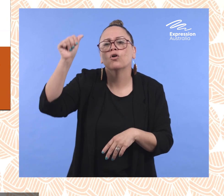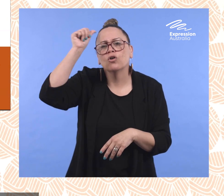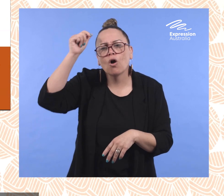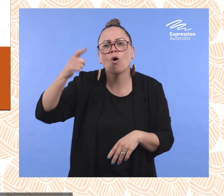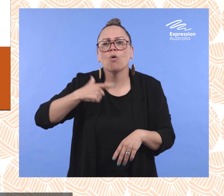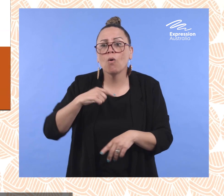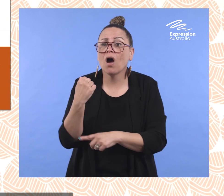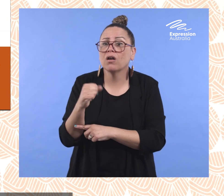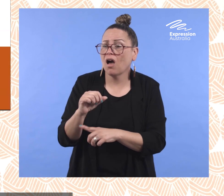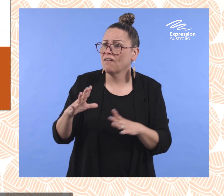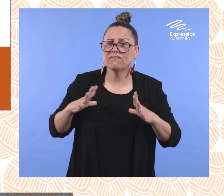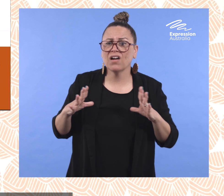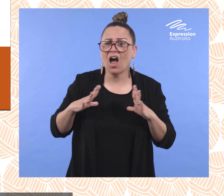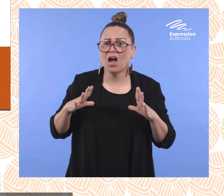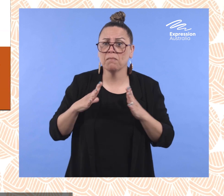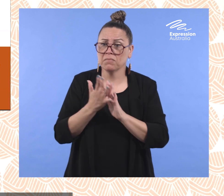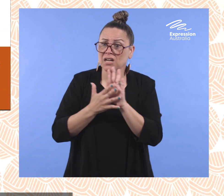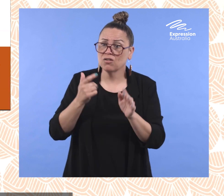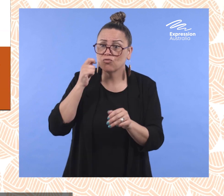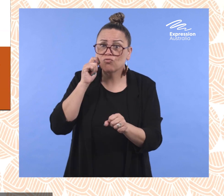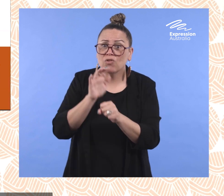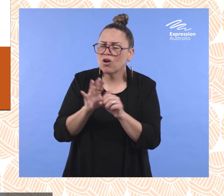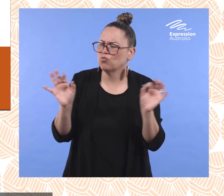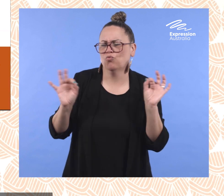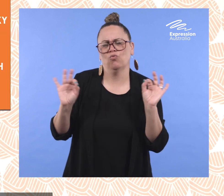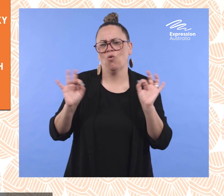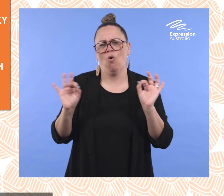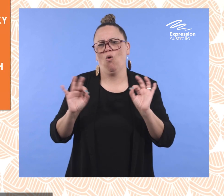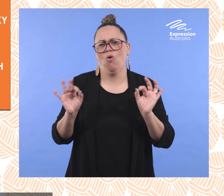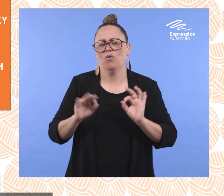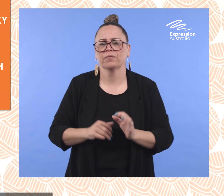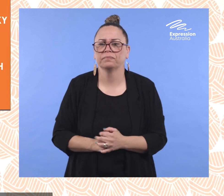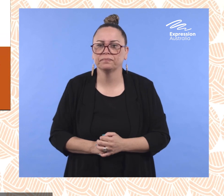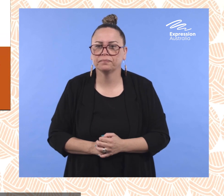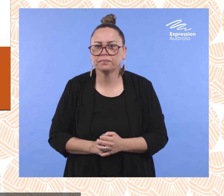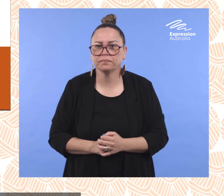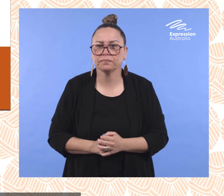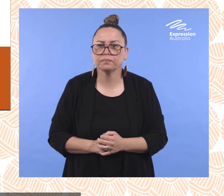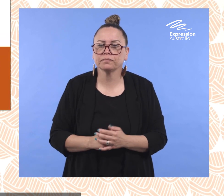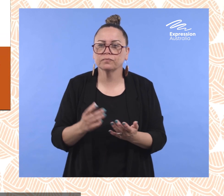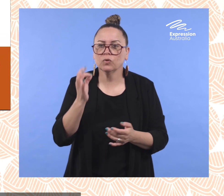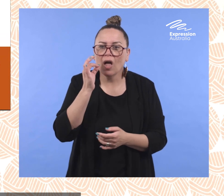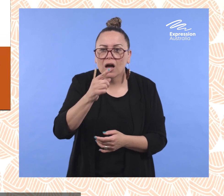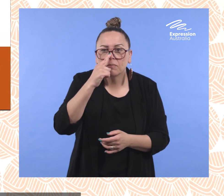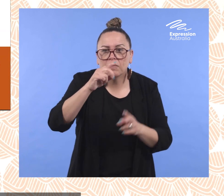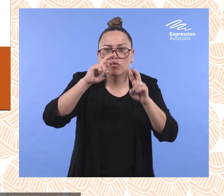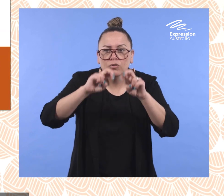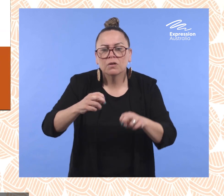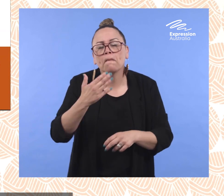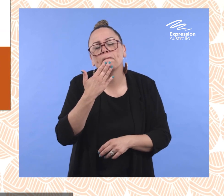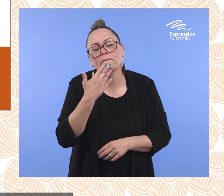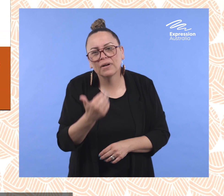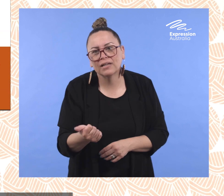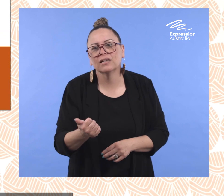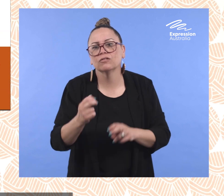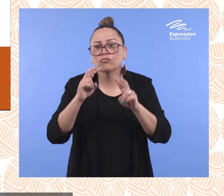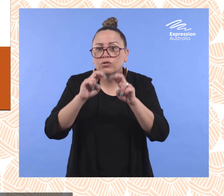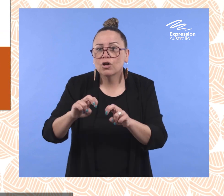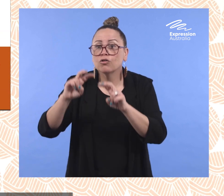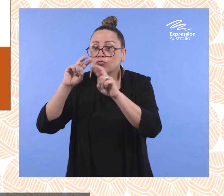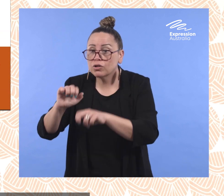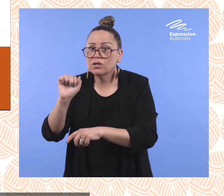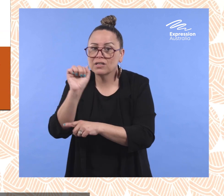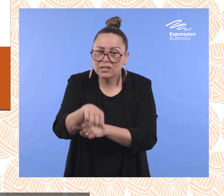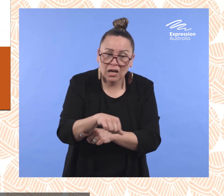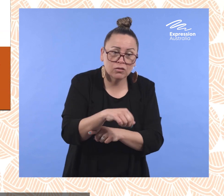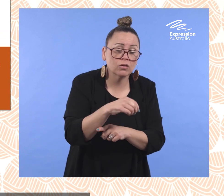voting no. Doesn't mean you're a racist. And we just ask that people do the research and find, you know, what feels right in